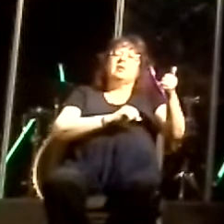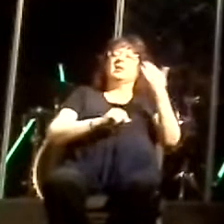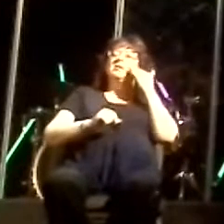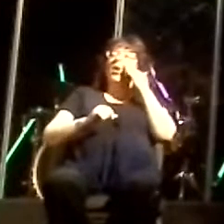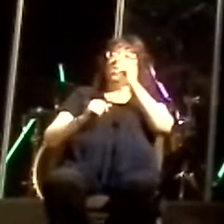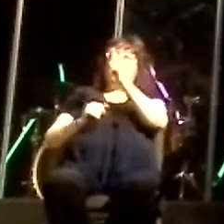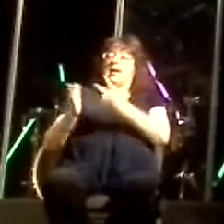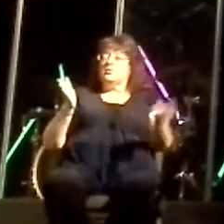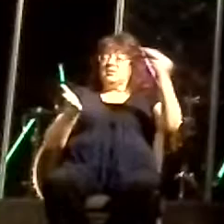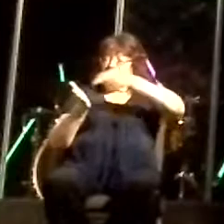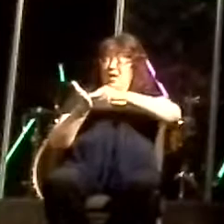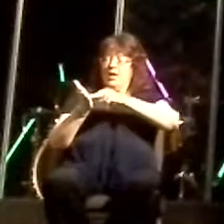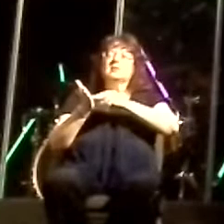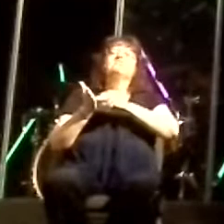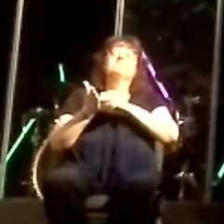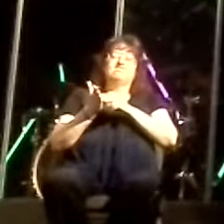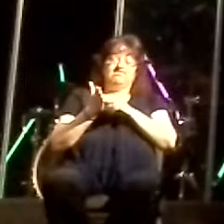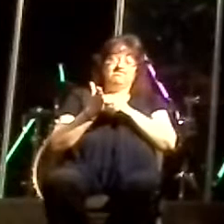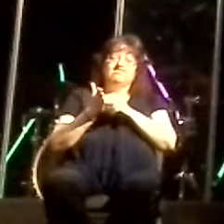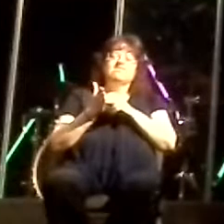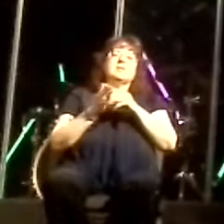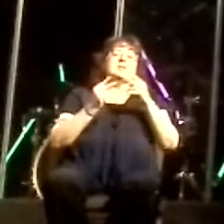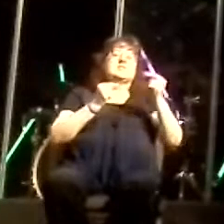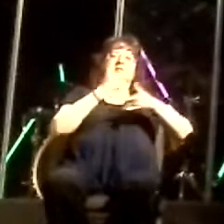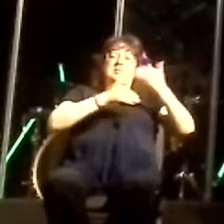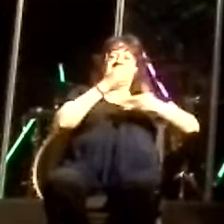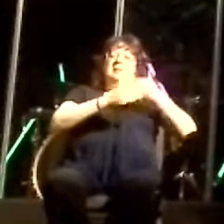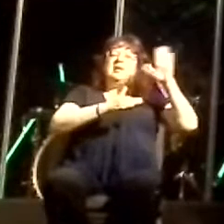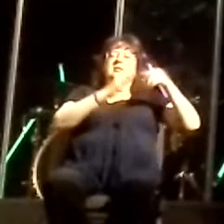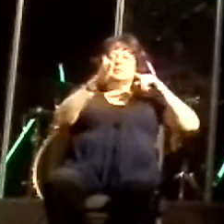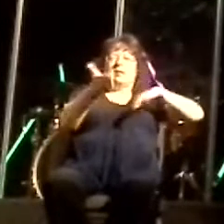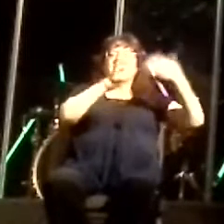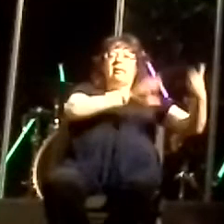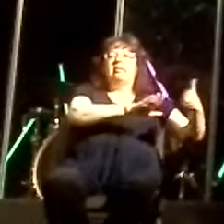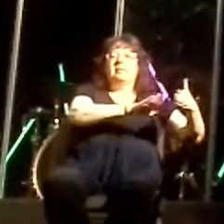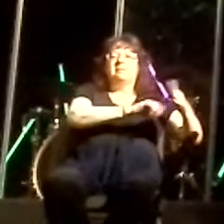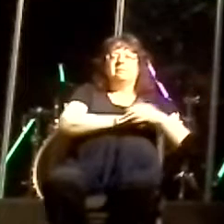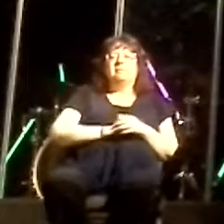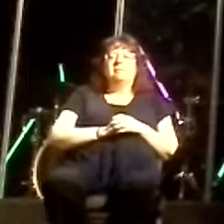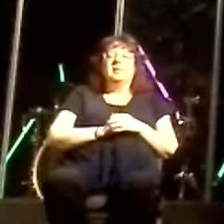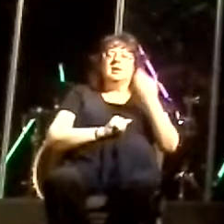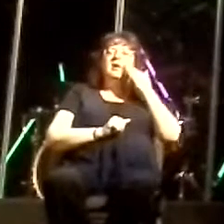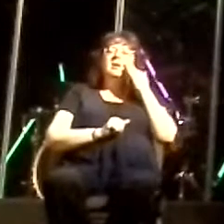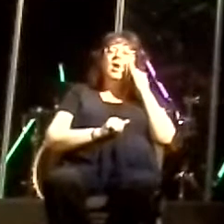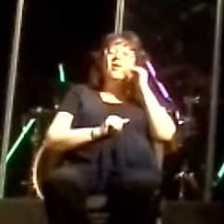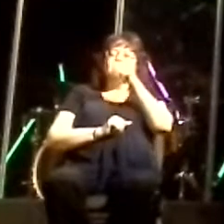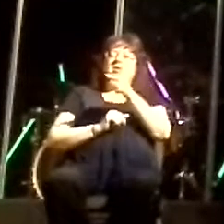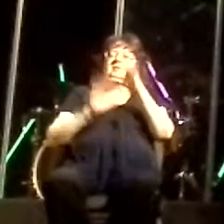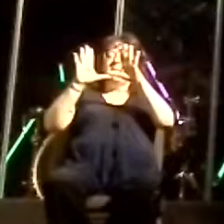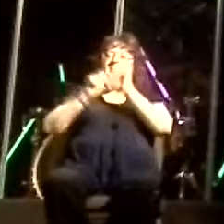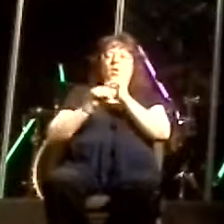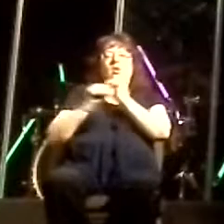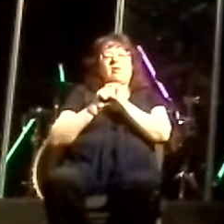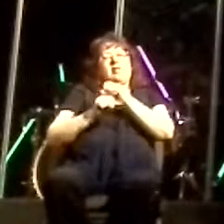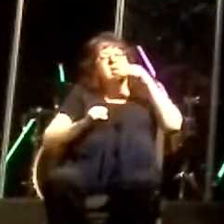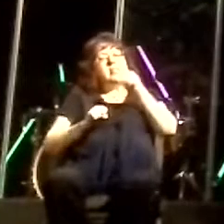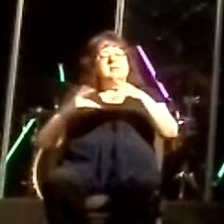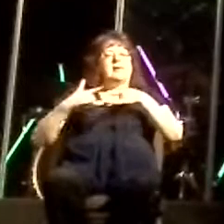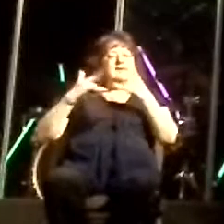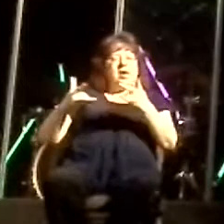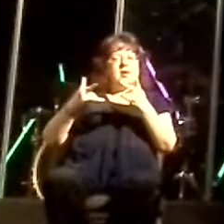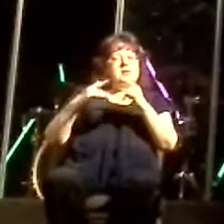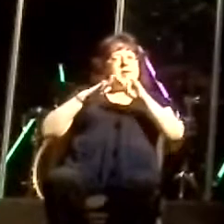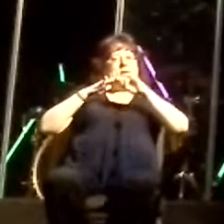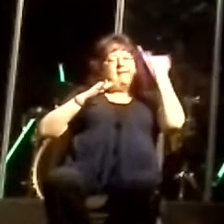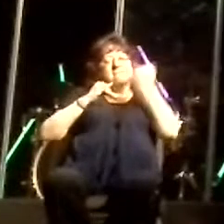once he raised Lazarus from the grave, he would speed up his own execution. He knew that this miracle and this event